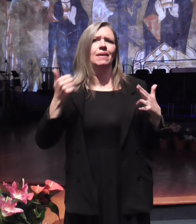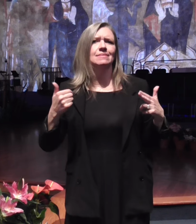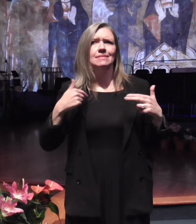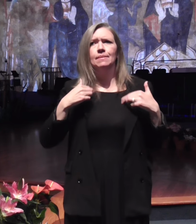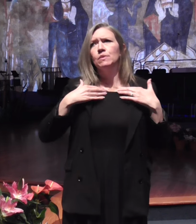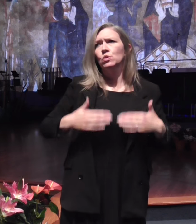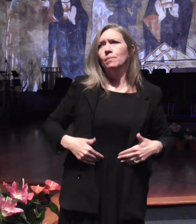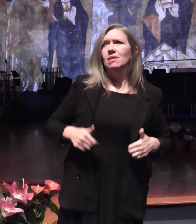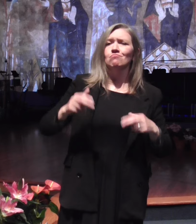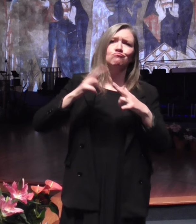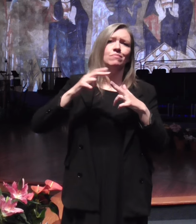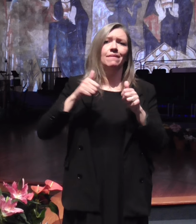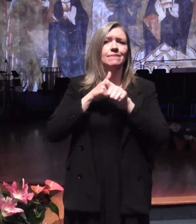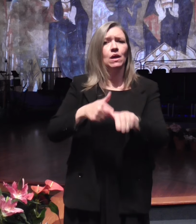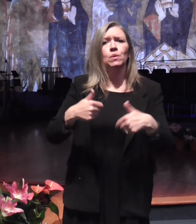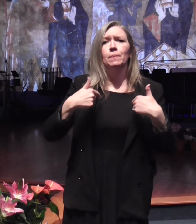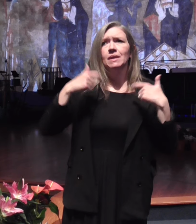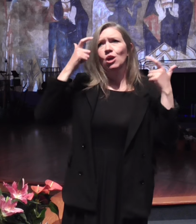me.